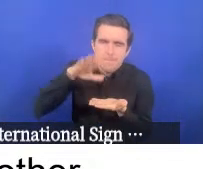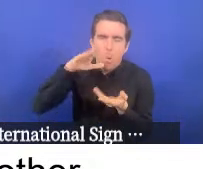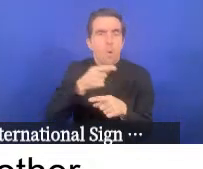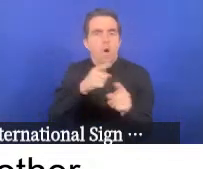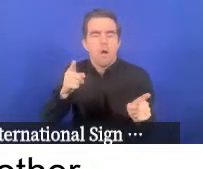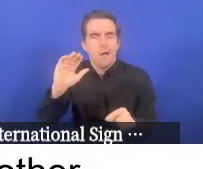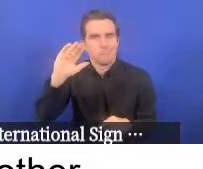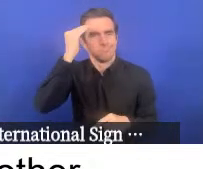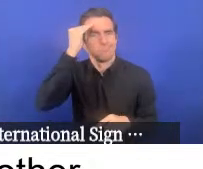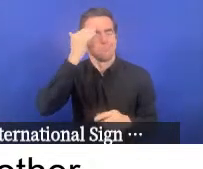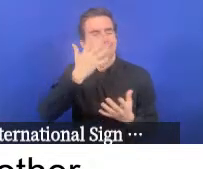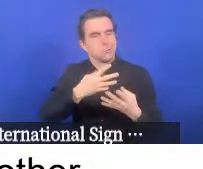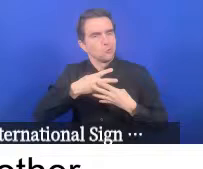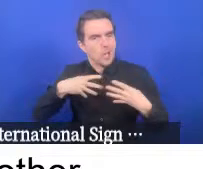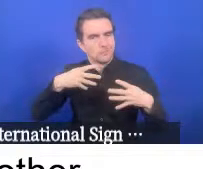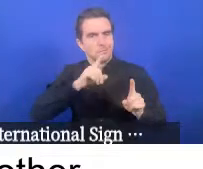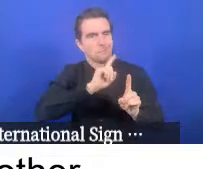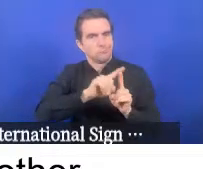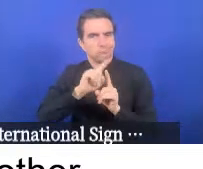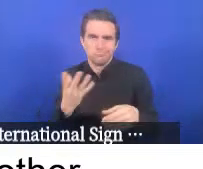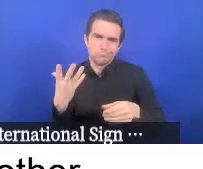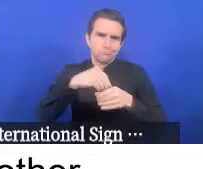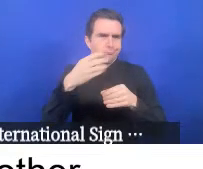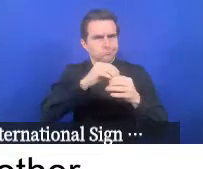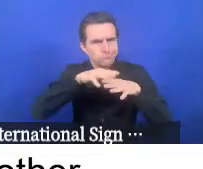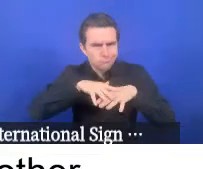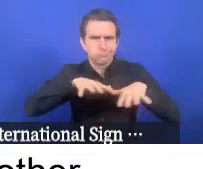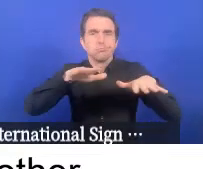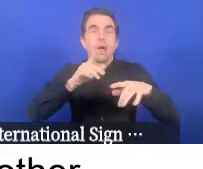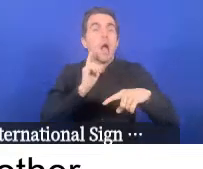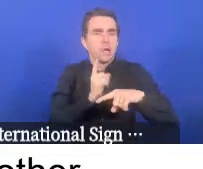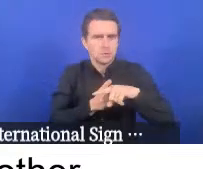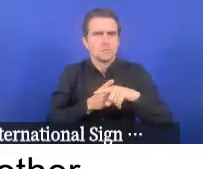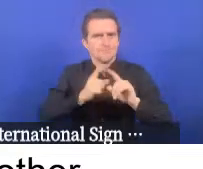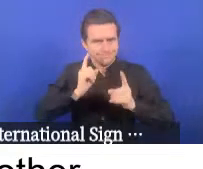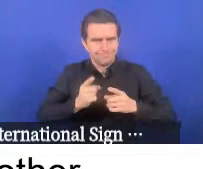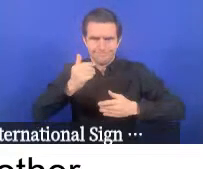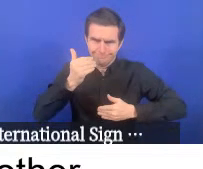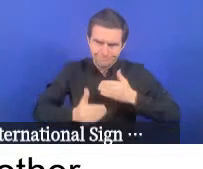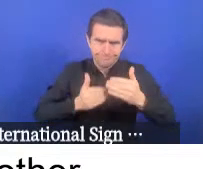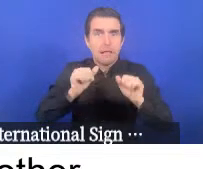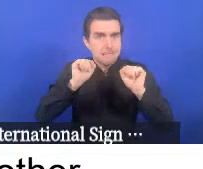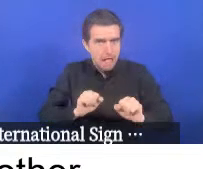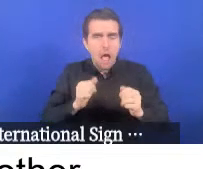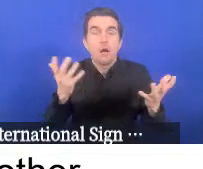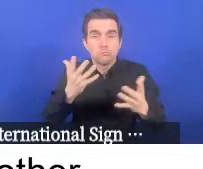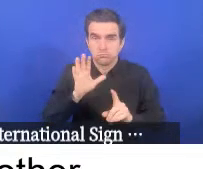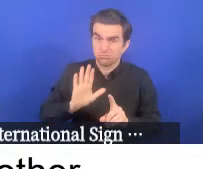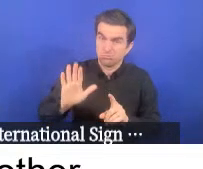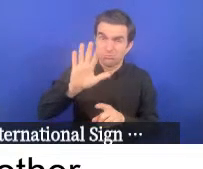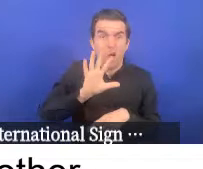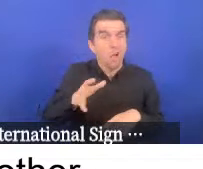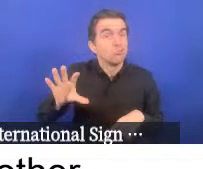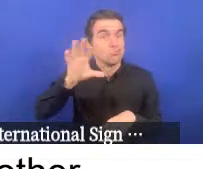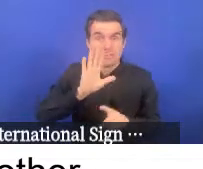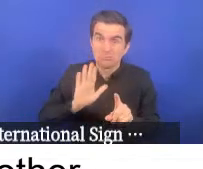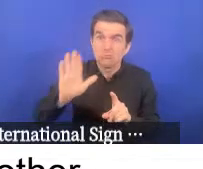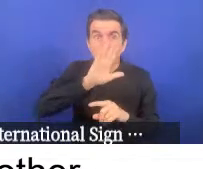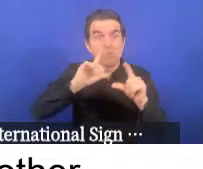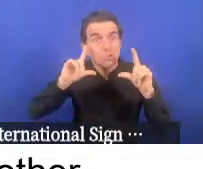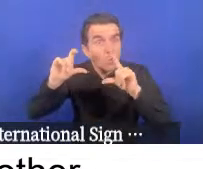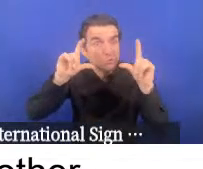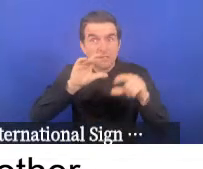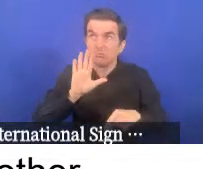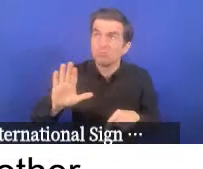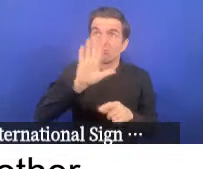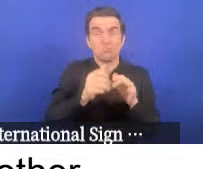To facilitate national tourism administrations and other tourism bodies' work when they are working